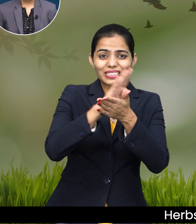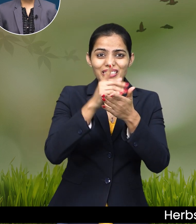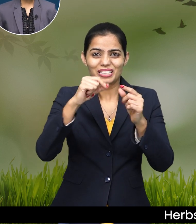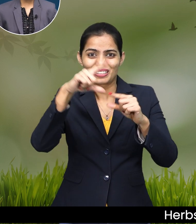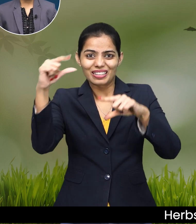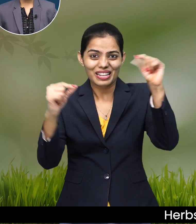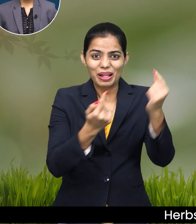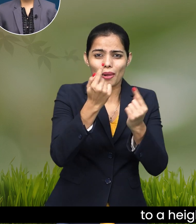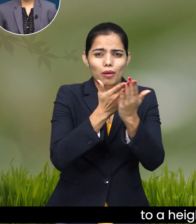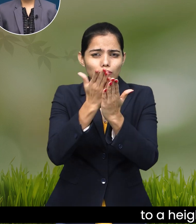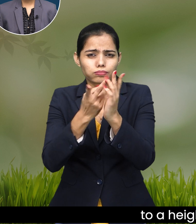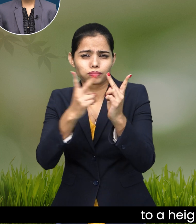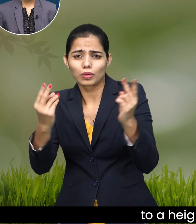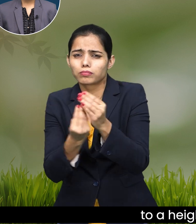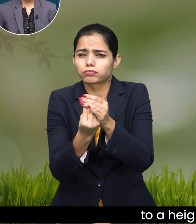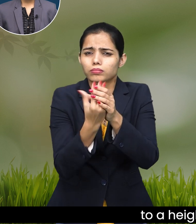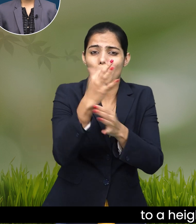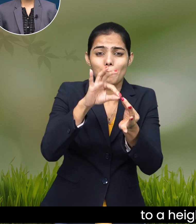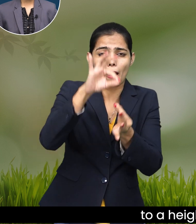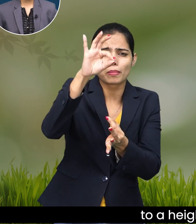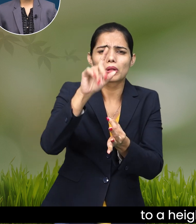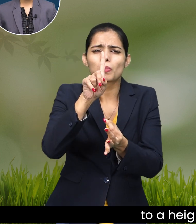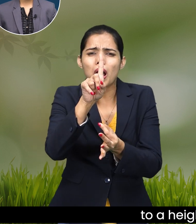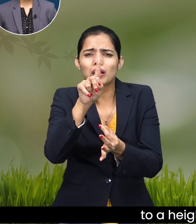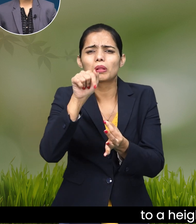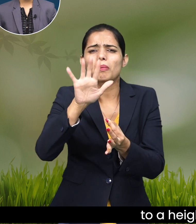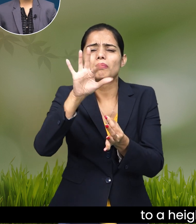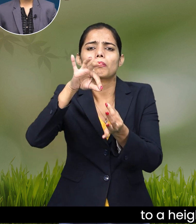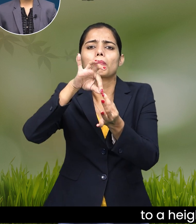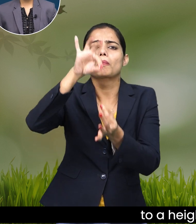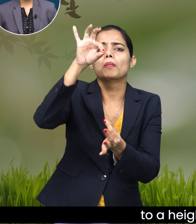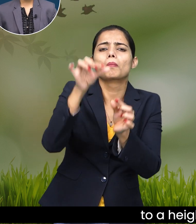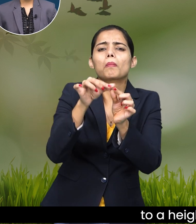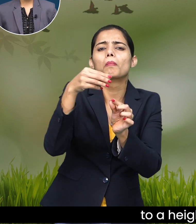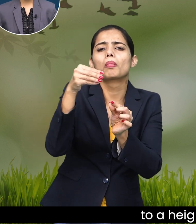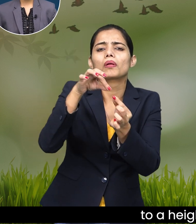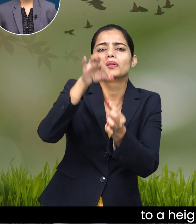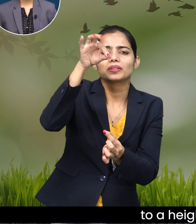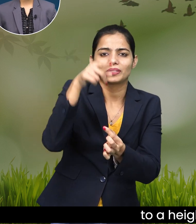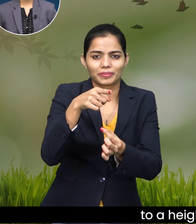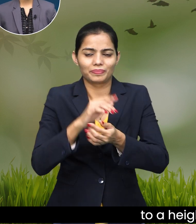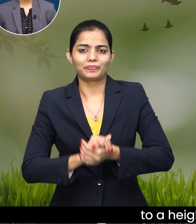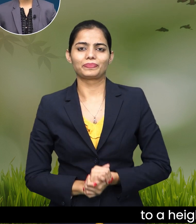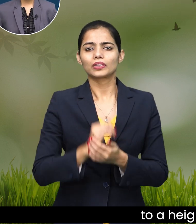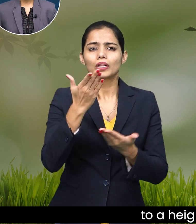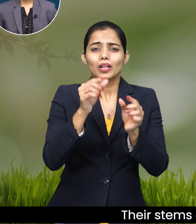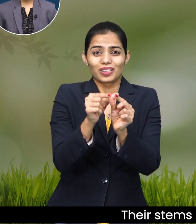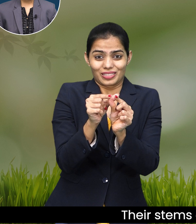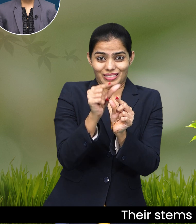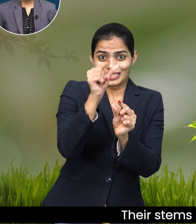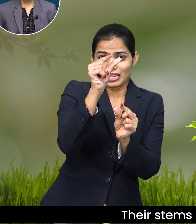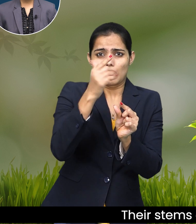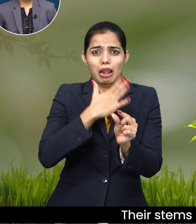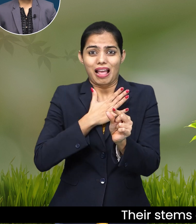Herbs typically grow to a height of 1 to 1.5 meters.